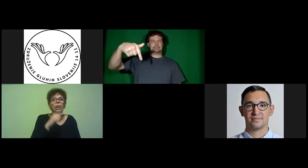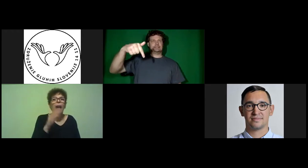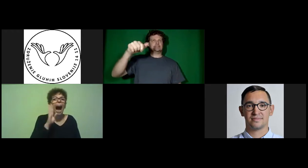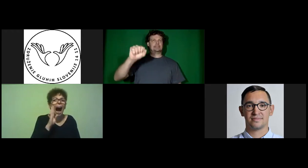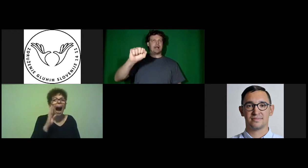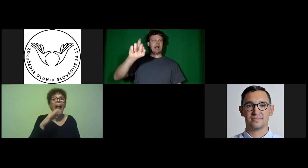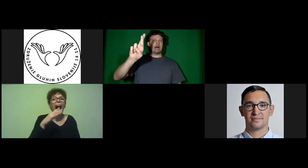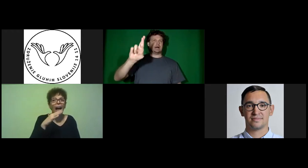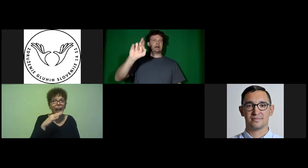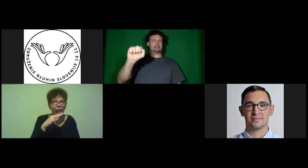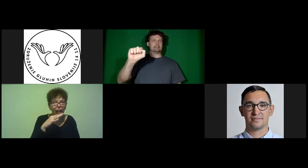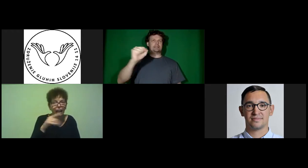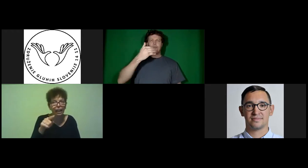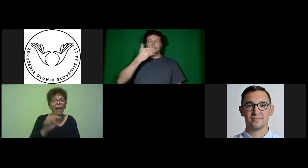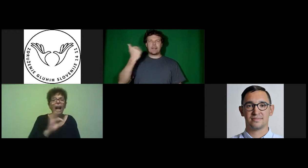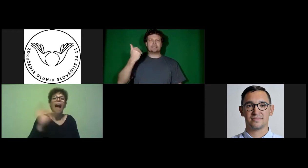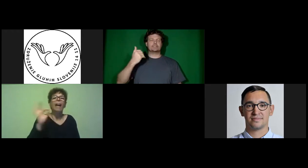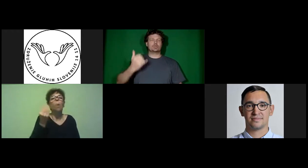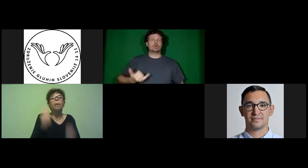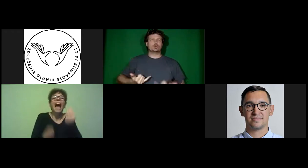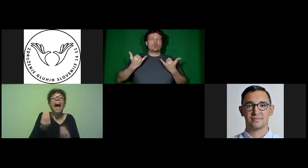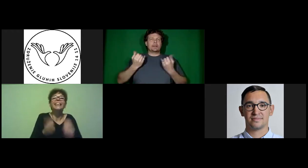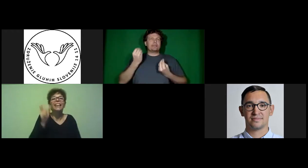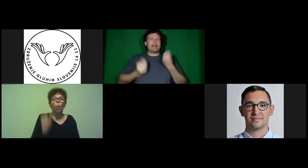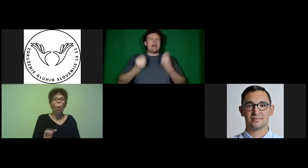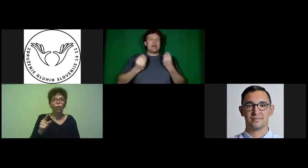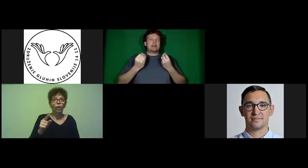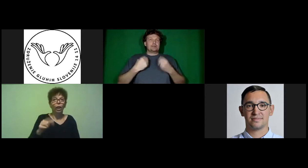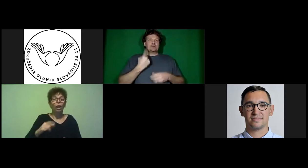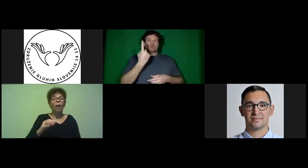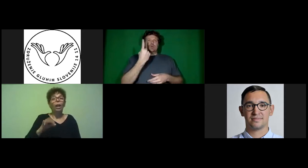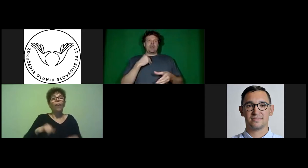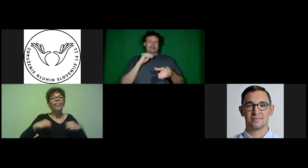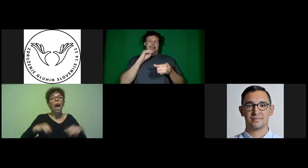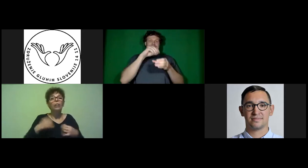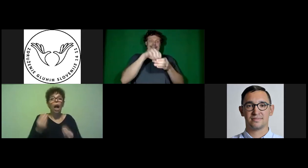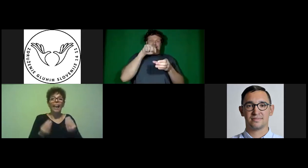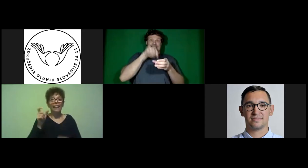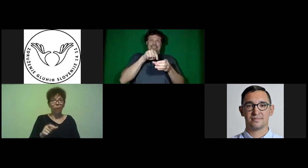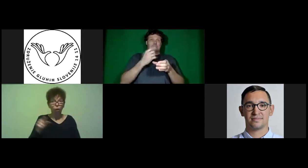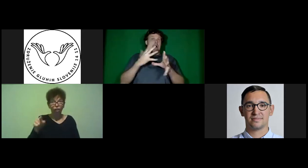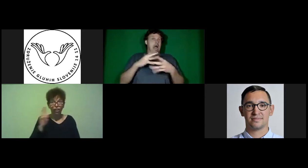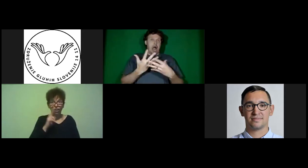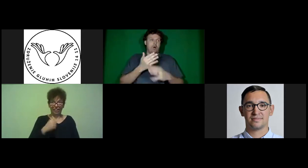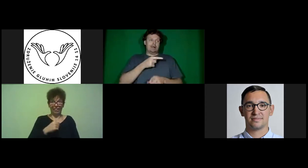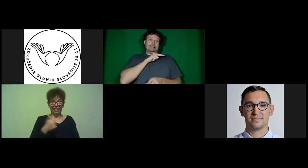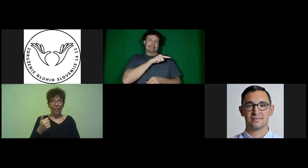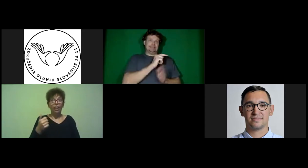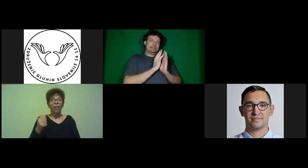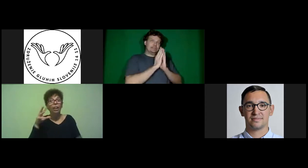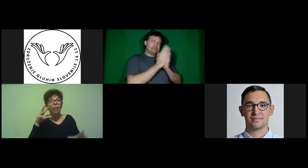It's called the SLL, the ST, the All Stars. It was a competition, a one-off